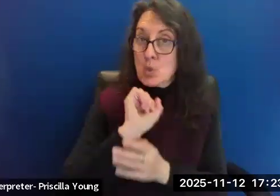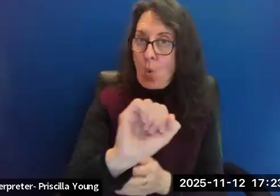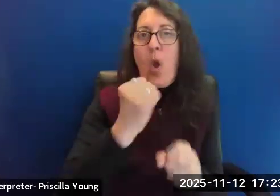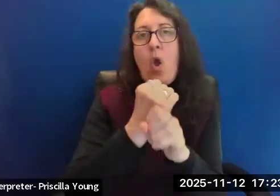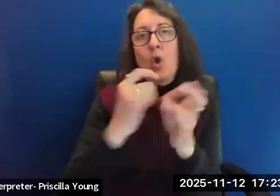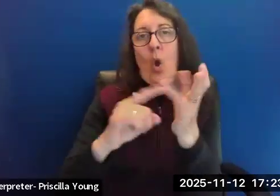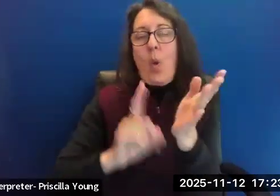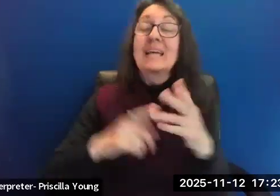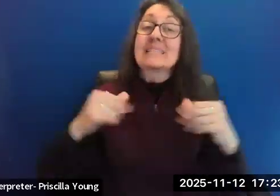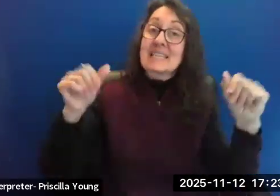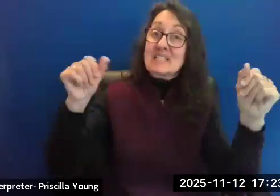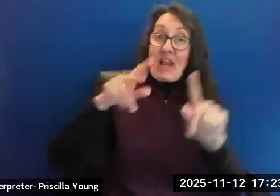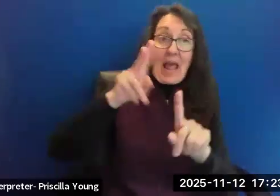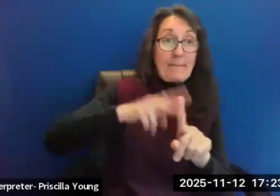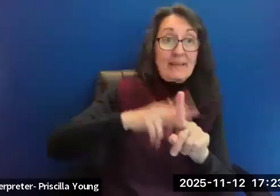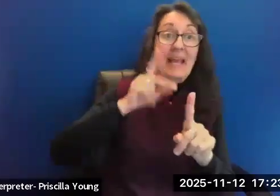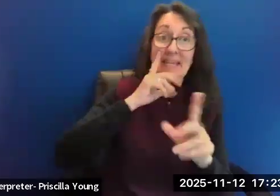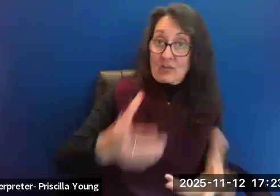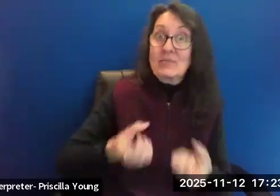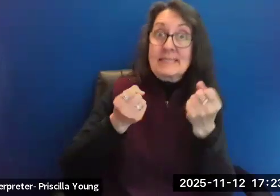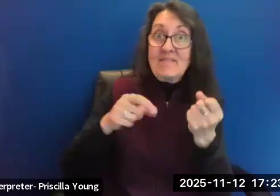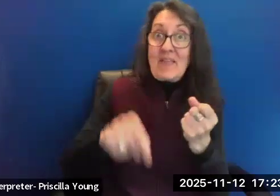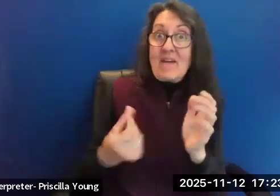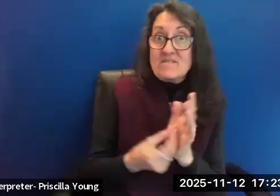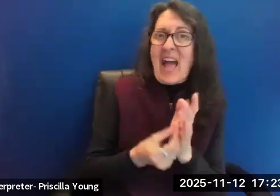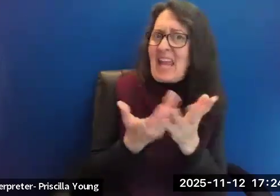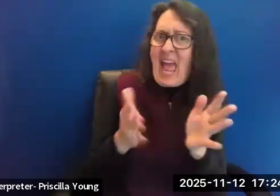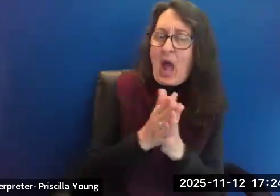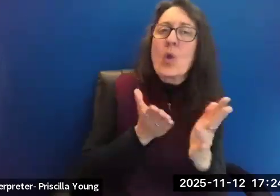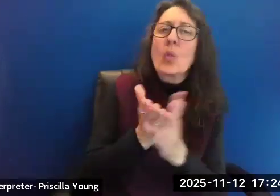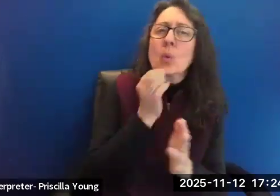these funds through a short application form that